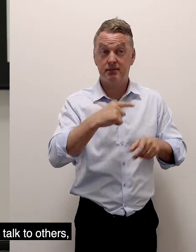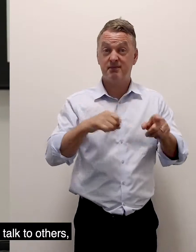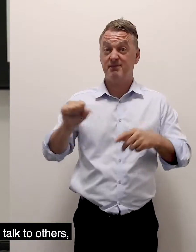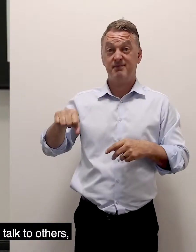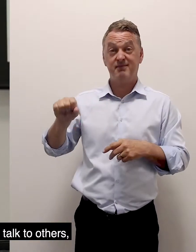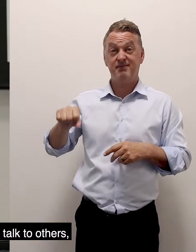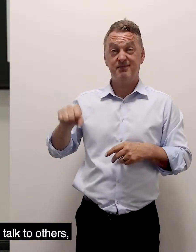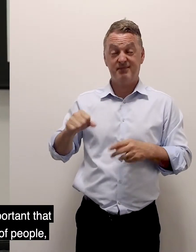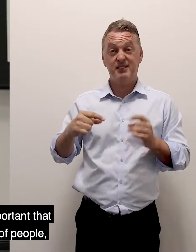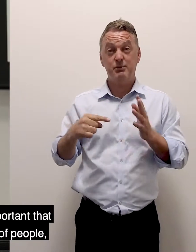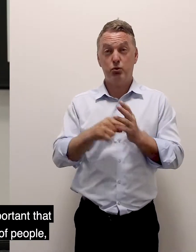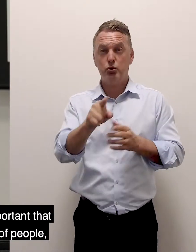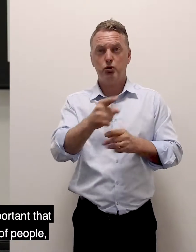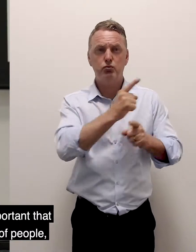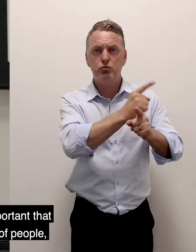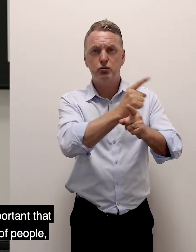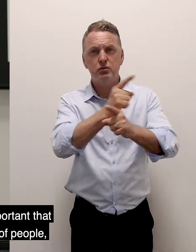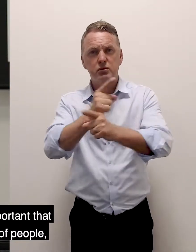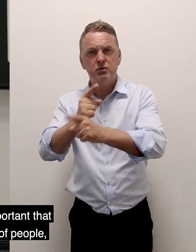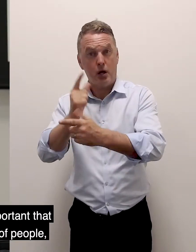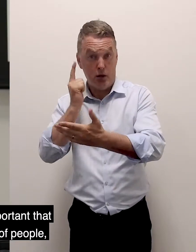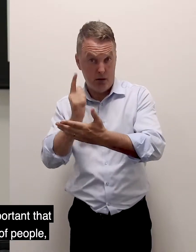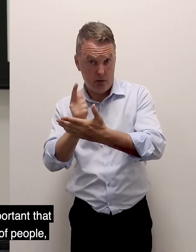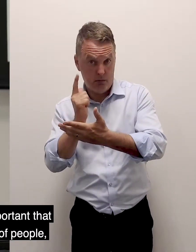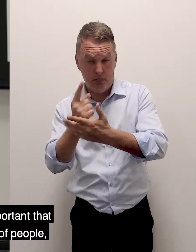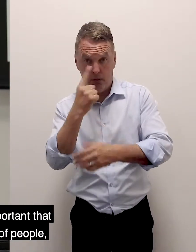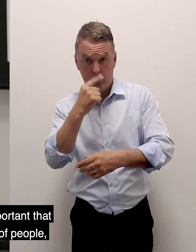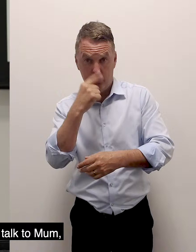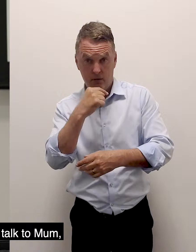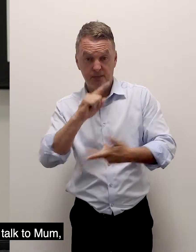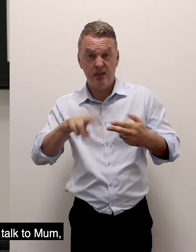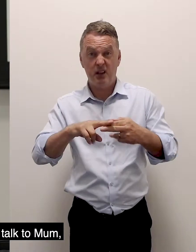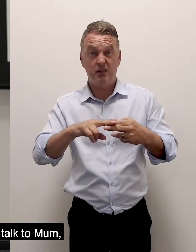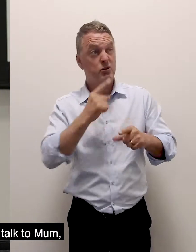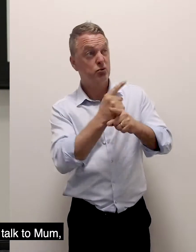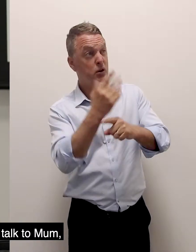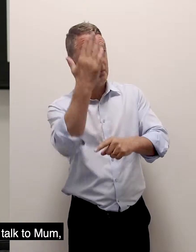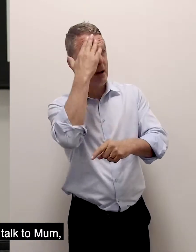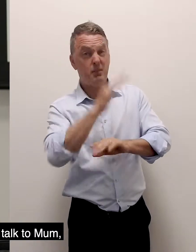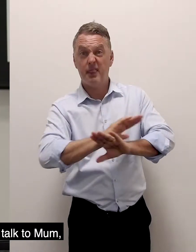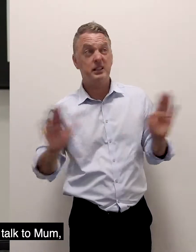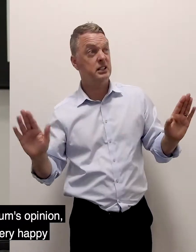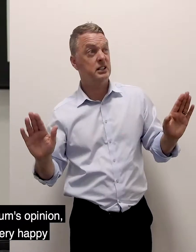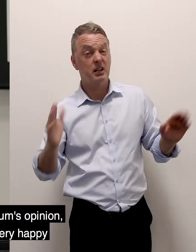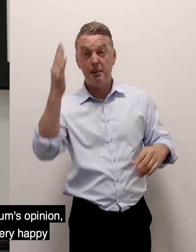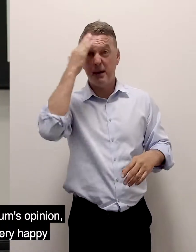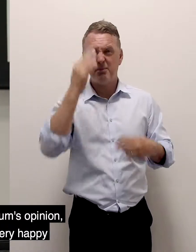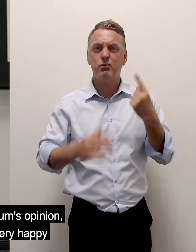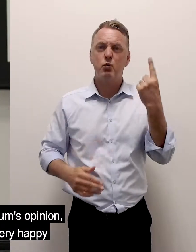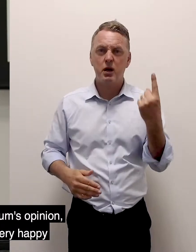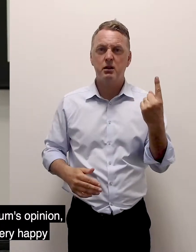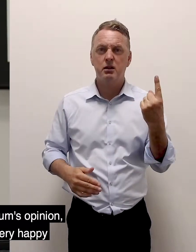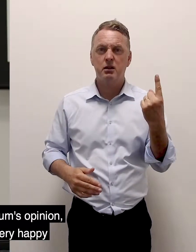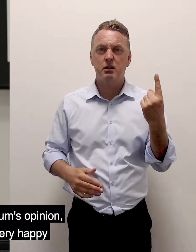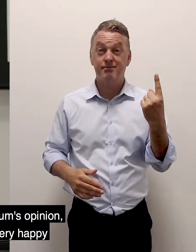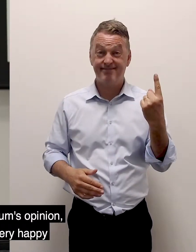Absolutely, you can talk to others, and it's really important that you talk to a lot of people, because if you just talk to mum and you only get